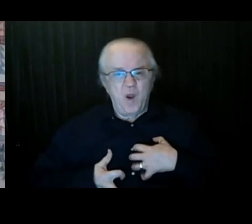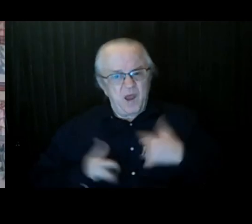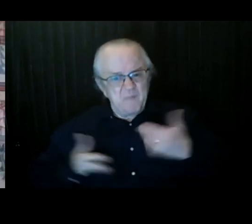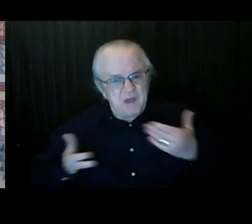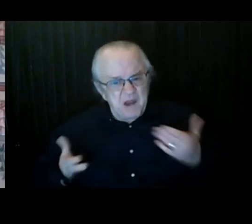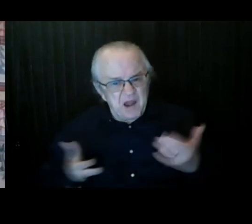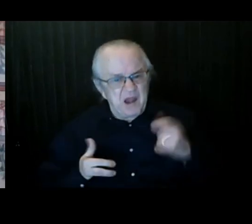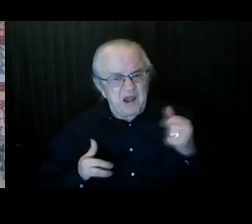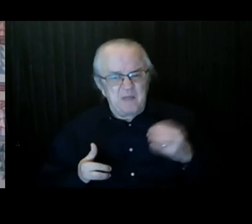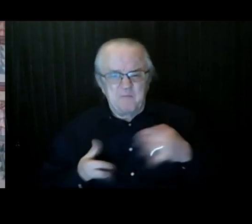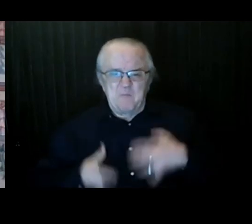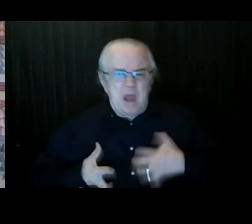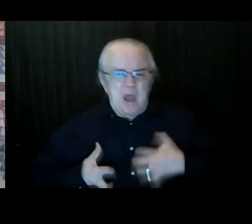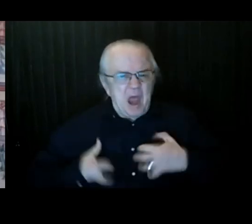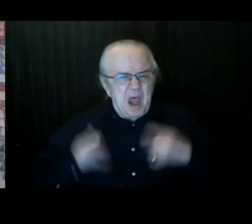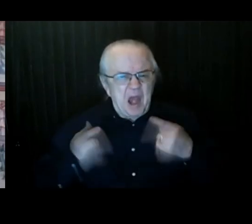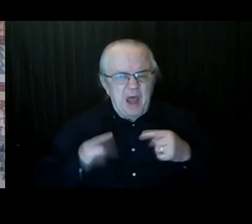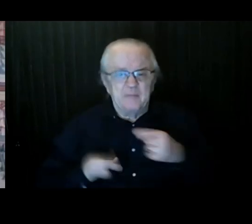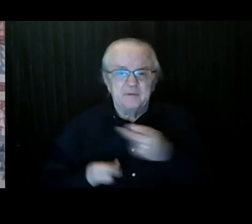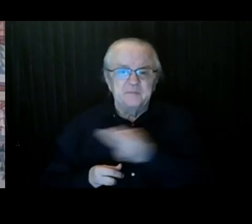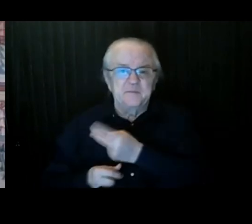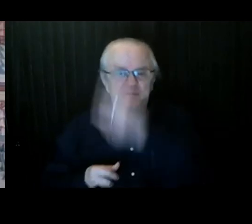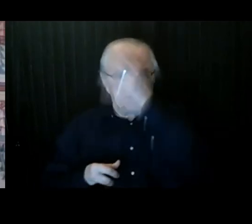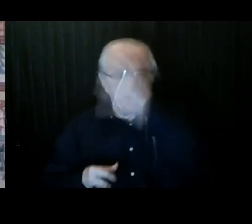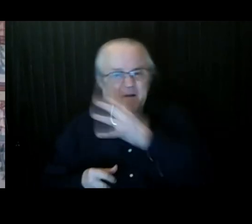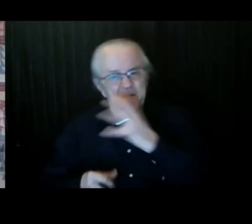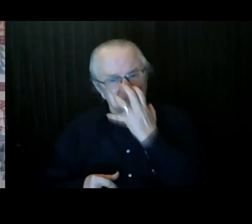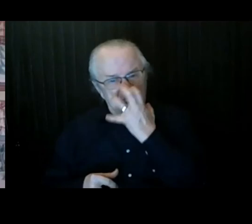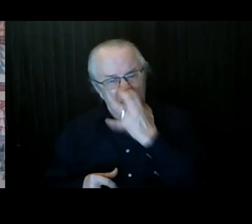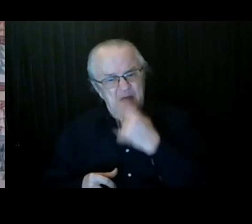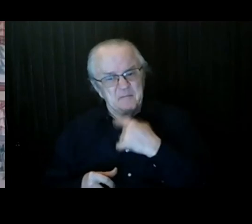And my parents were mad at me. And eventually they cut me off.